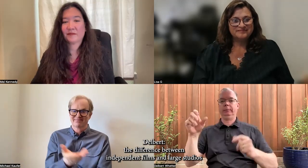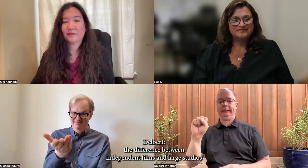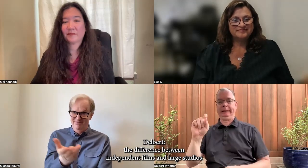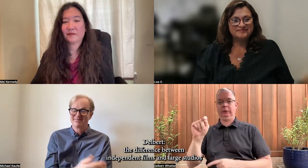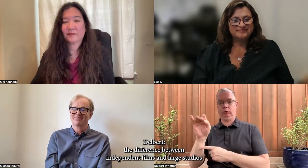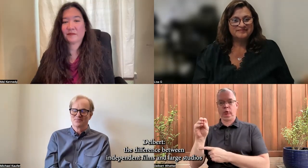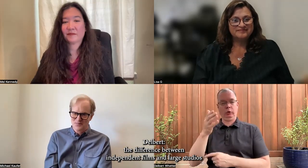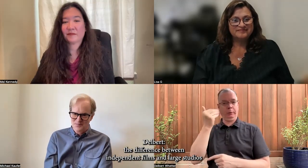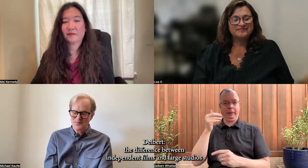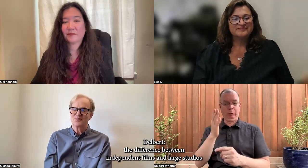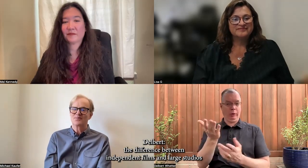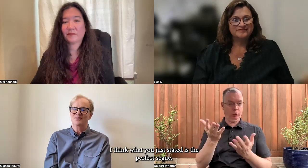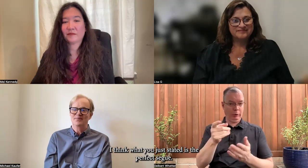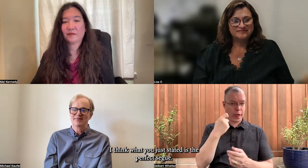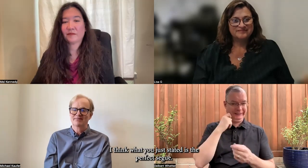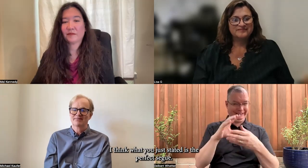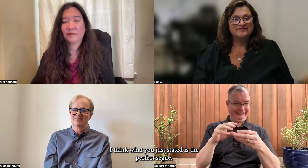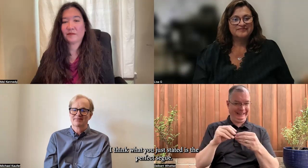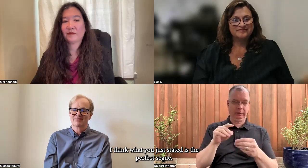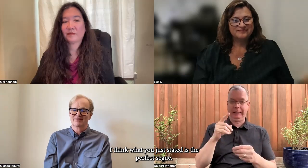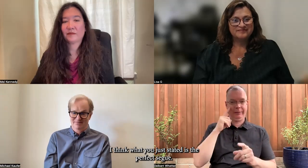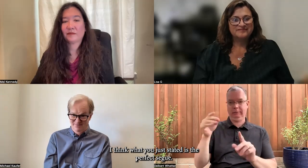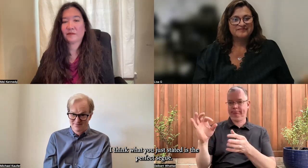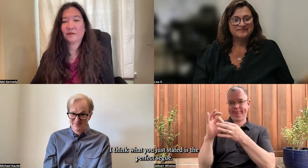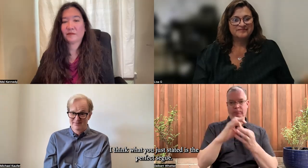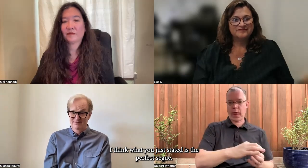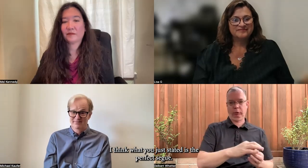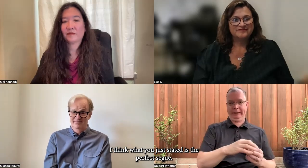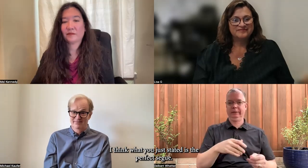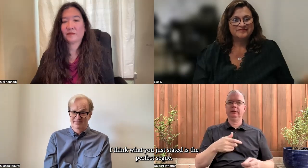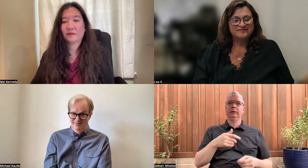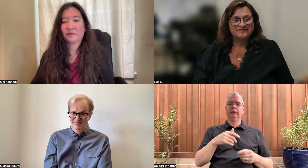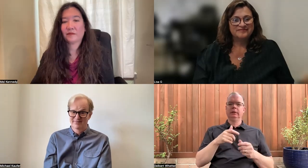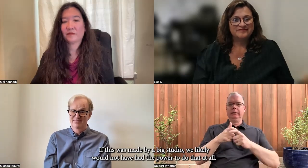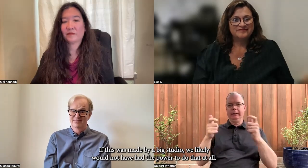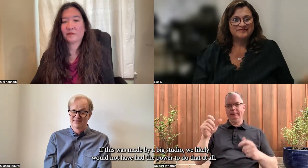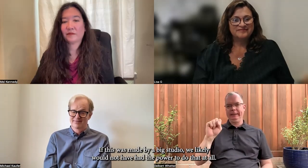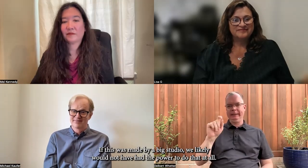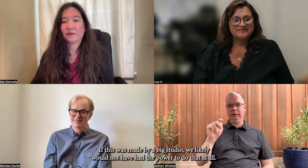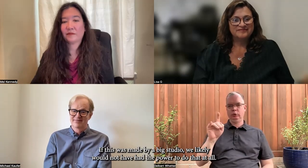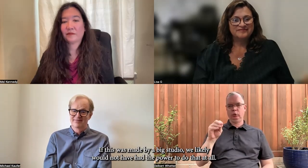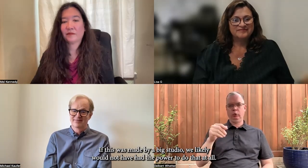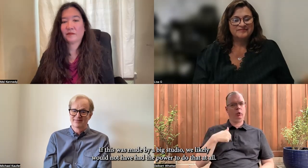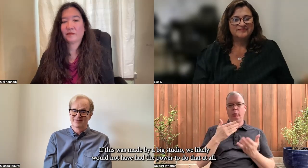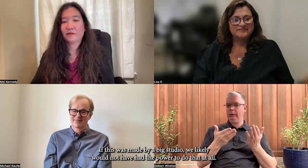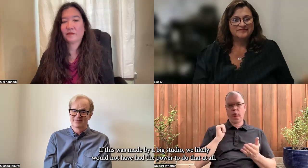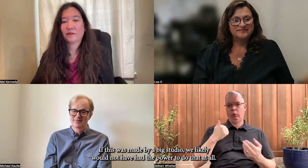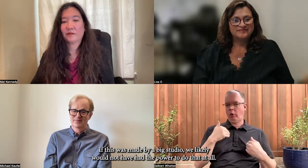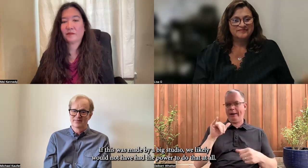between independent films and large studios. I think what you just stated is the perfect segue. If this was made by a big studio, we likely